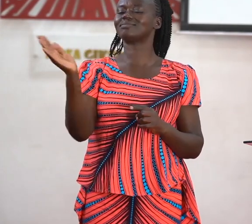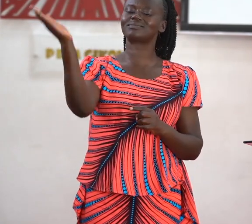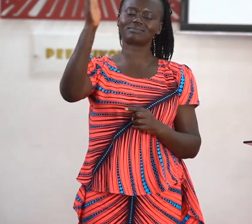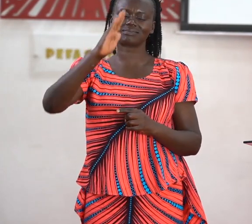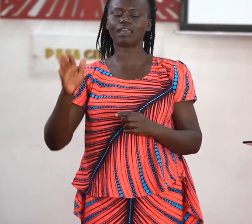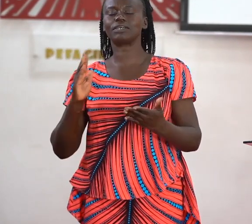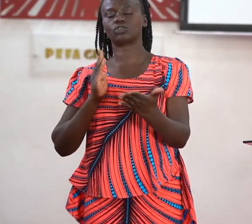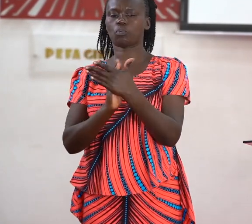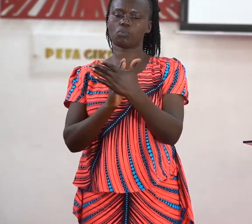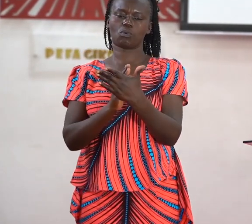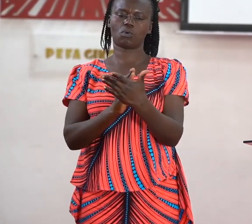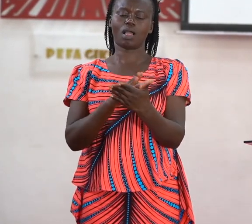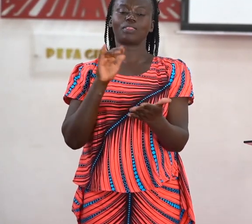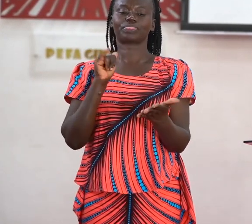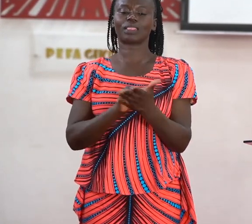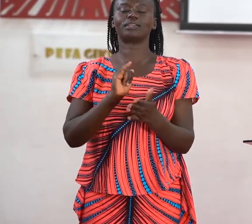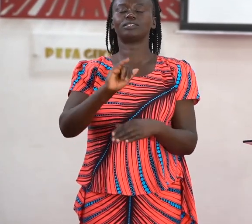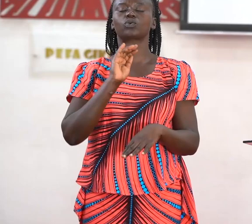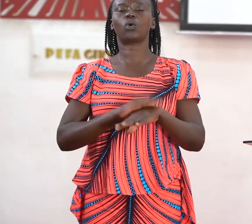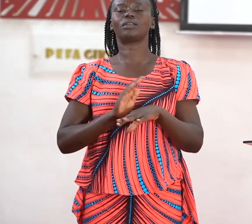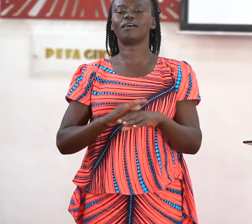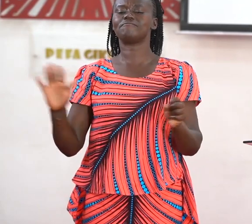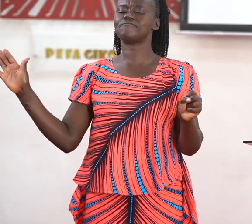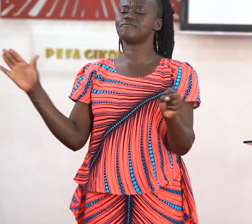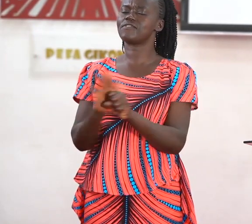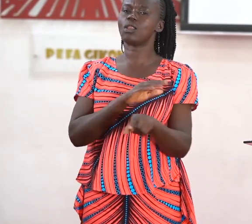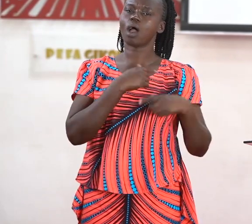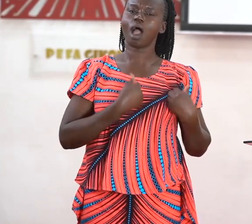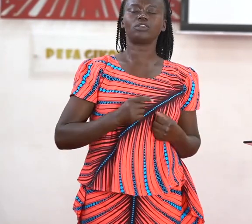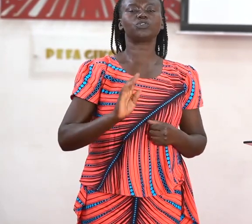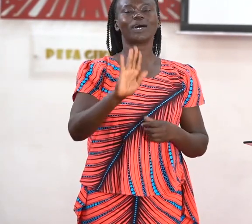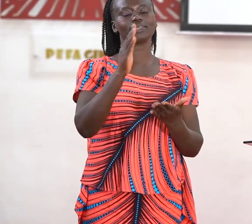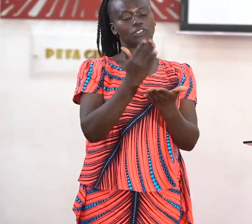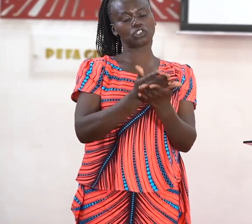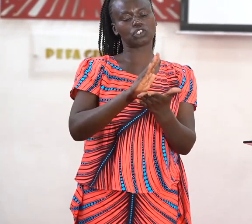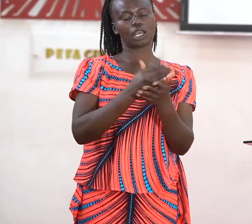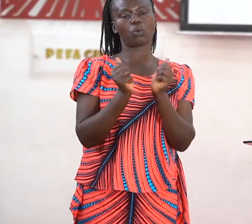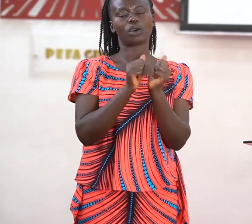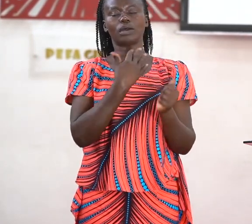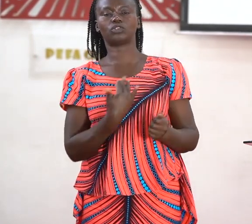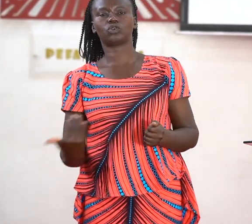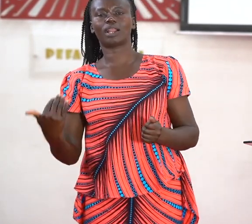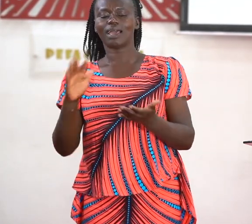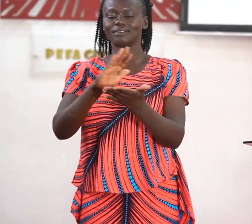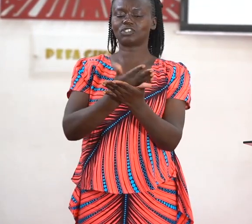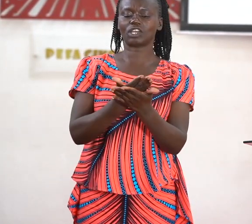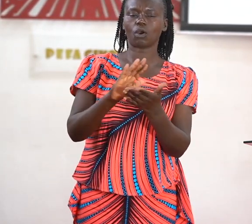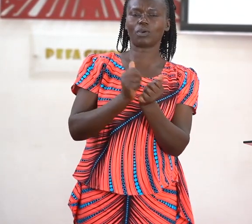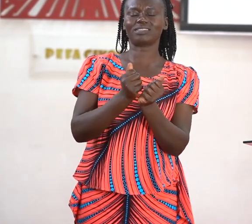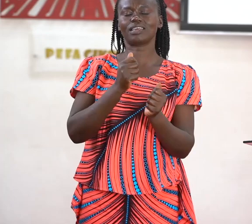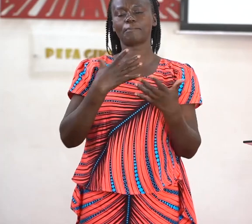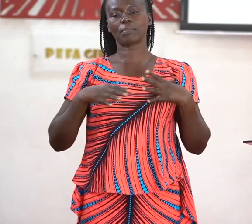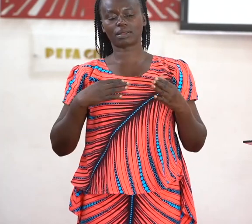That is good. So fill your heart and share it with your children. Share it with those who are near